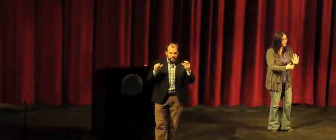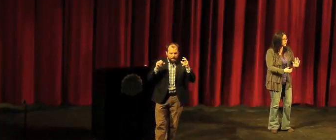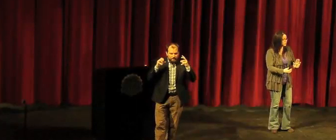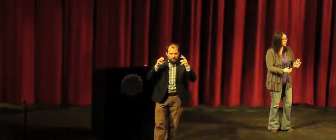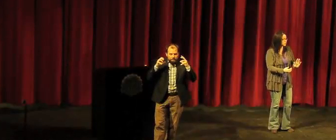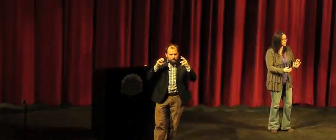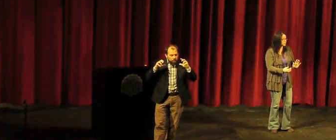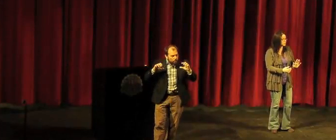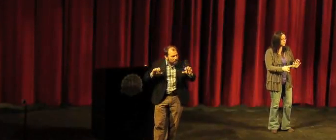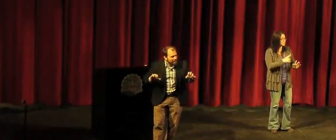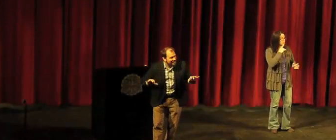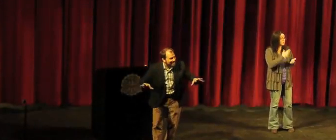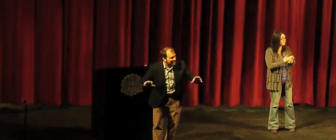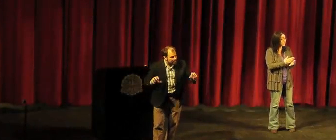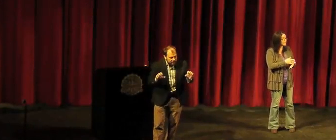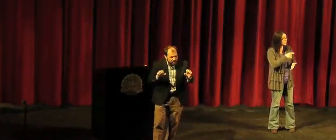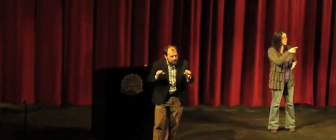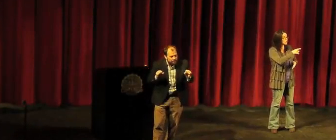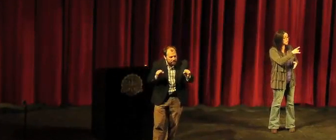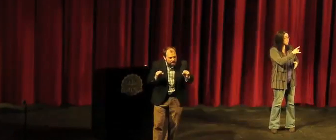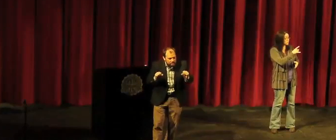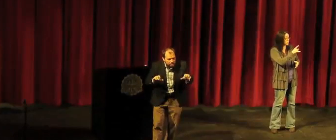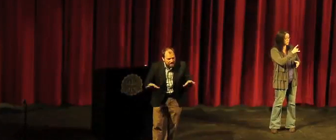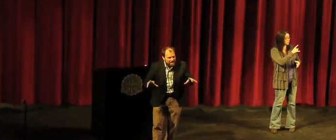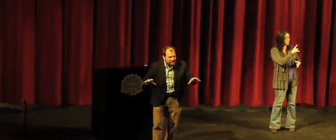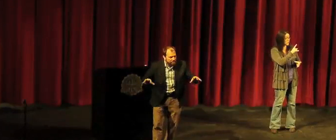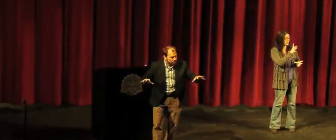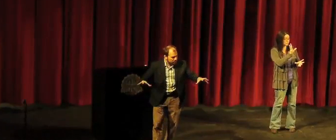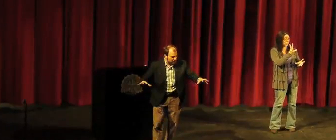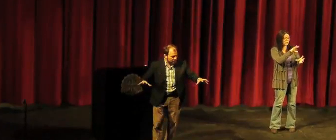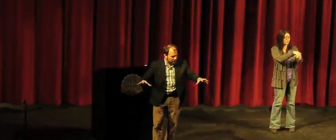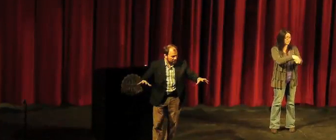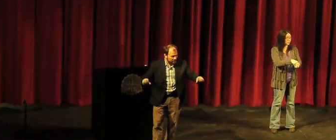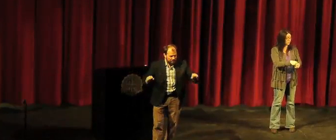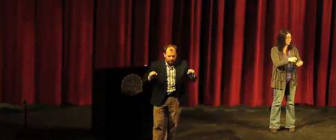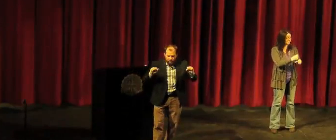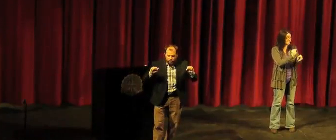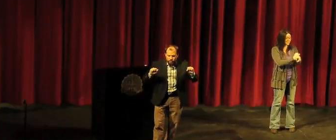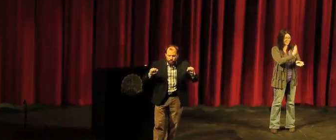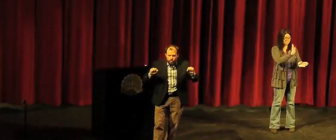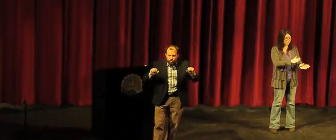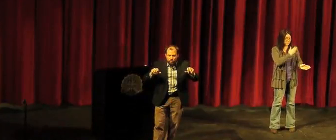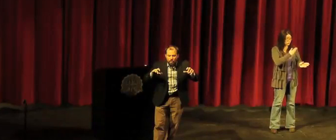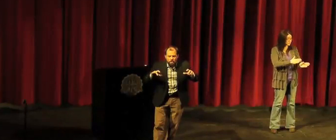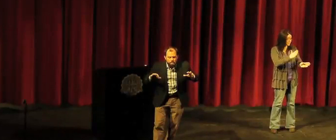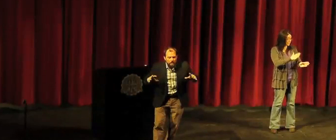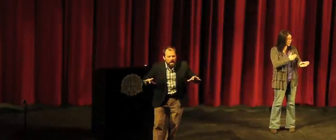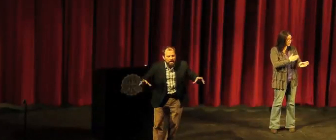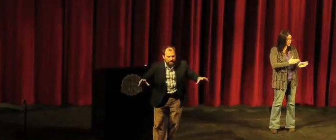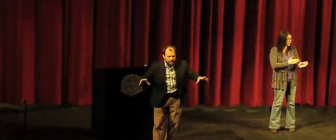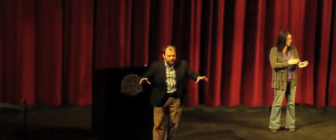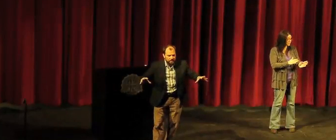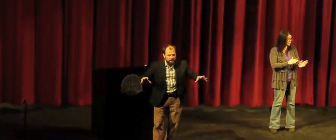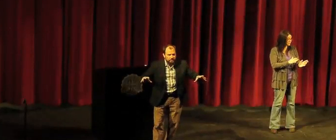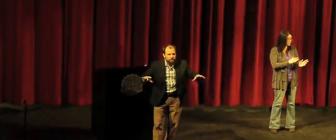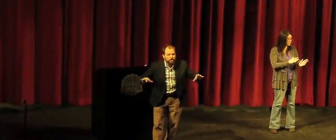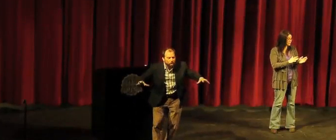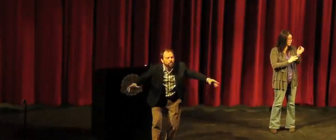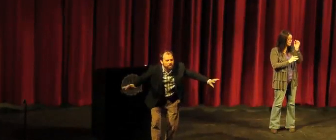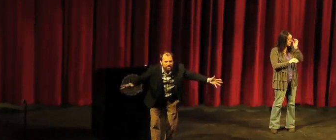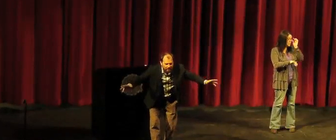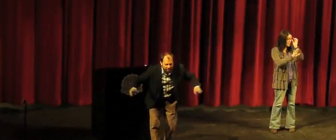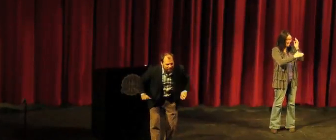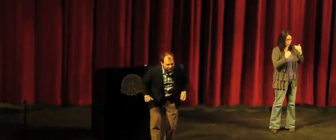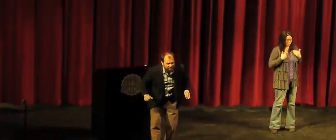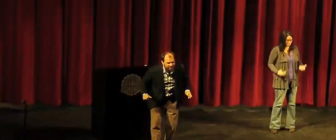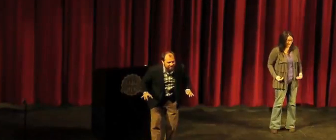fact, you are engaged in making music. Your body